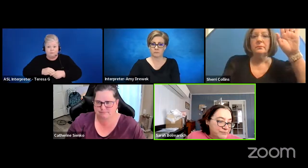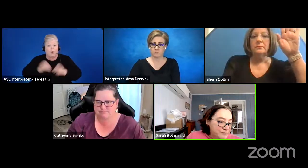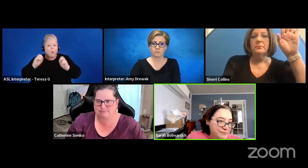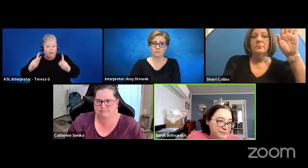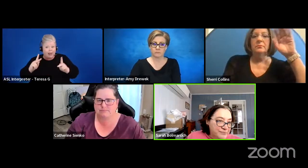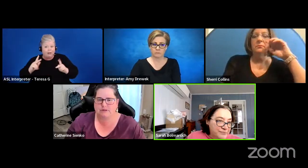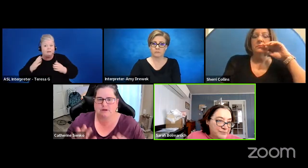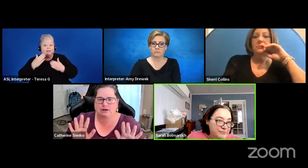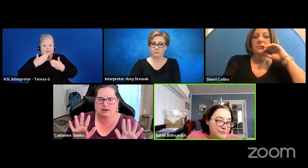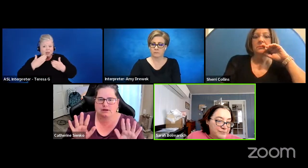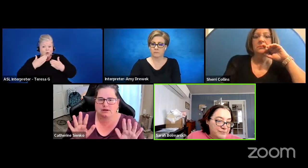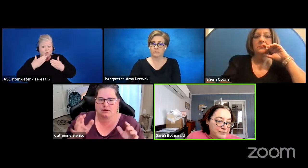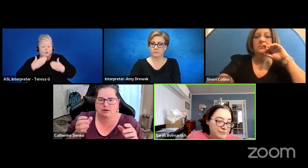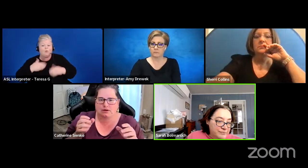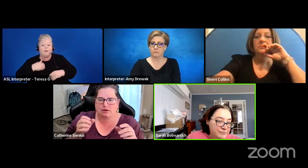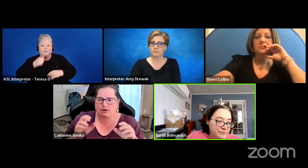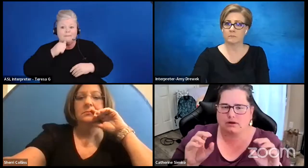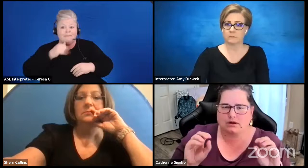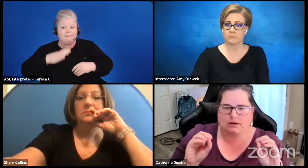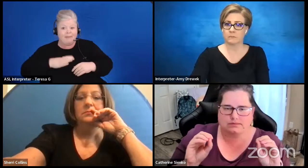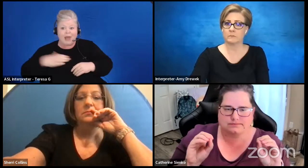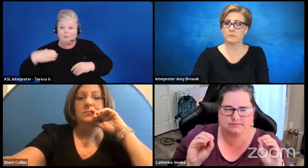Chair.